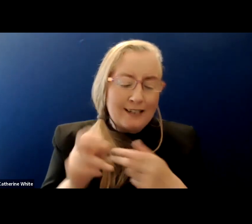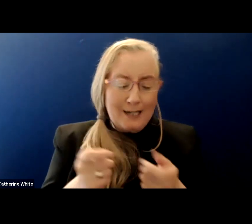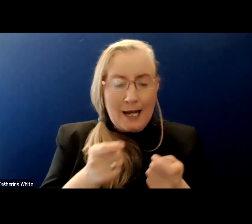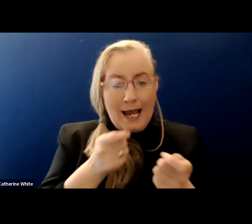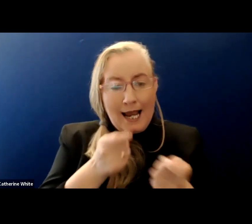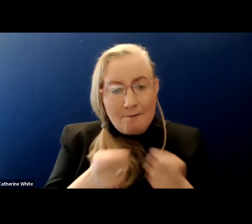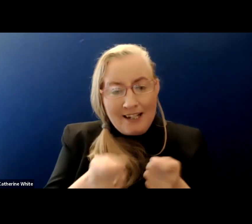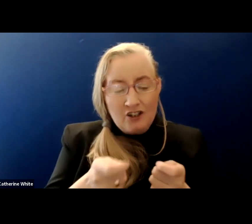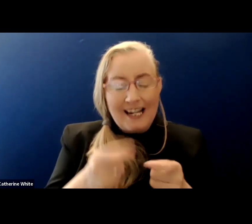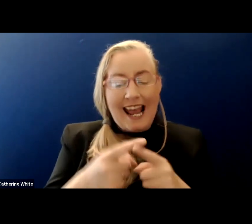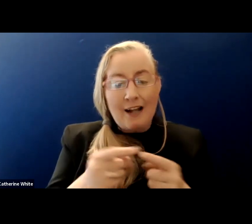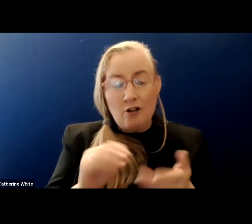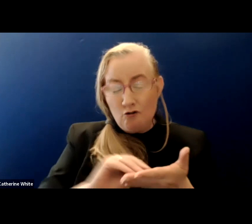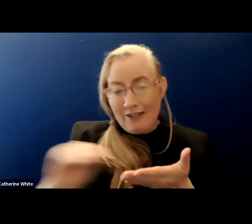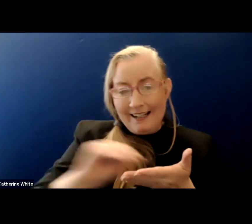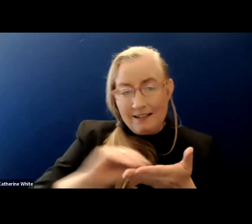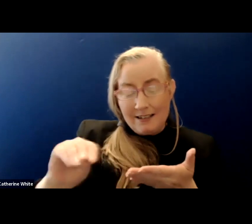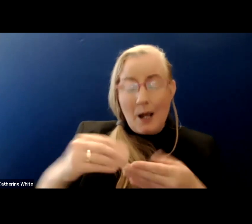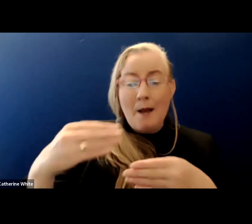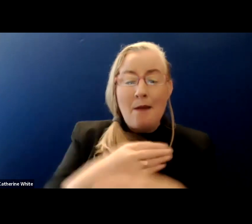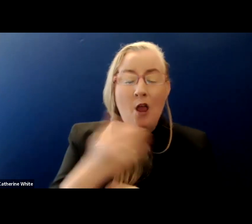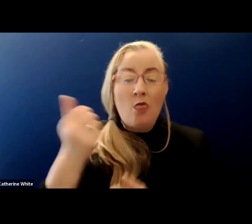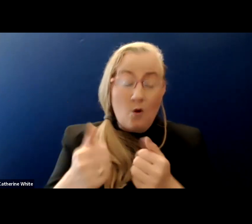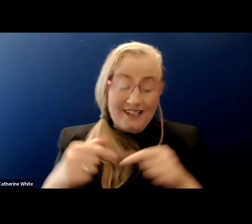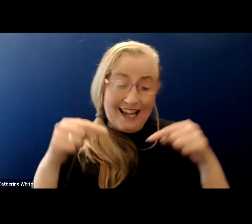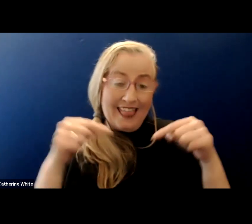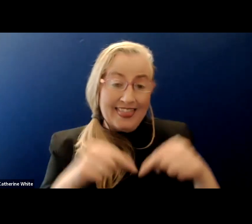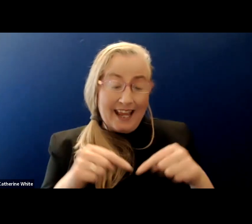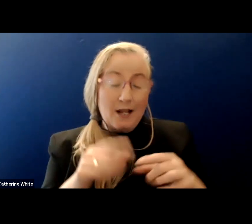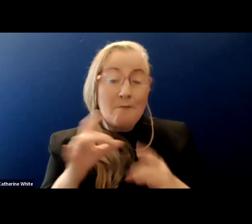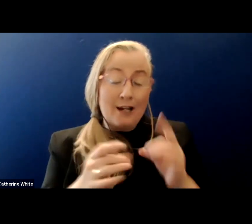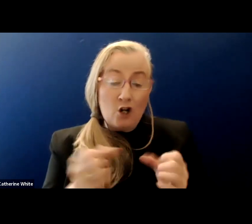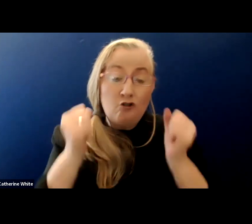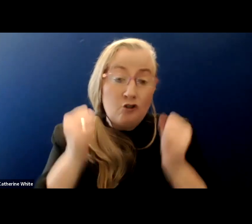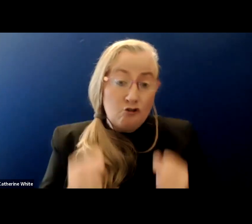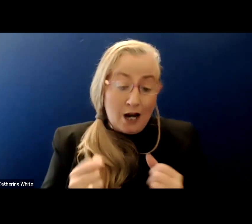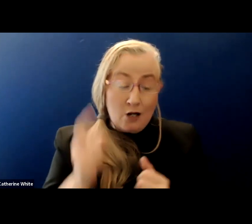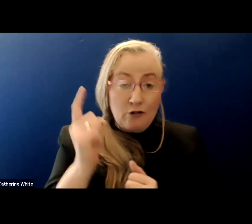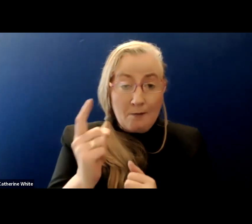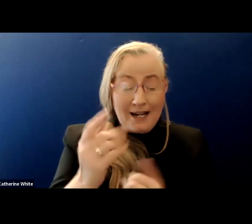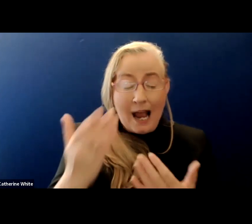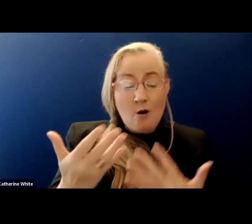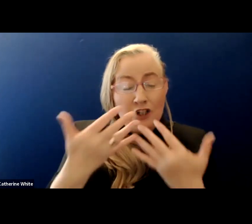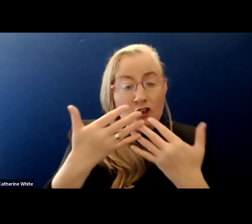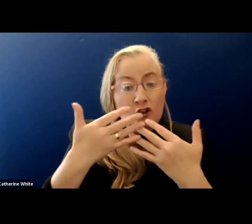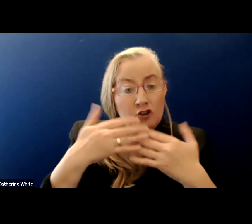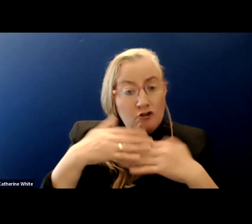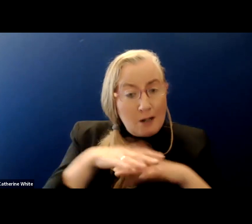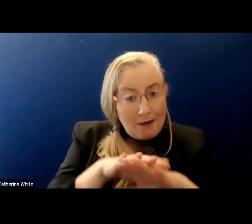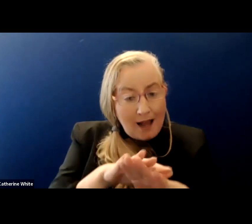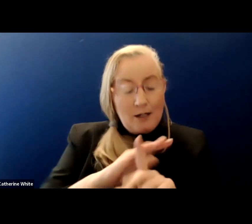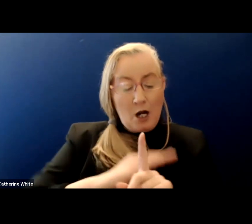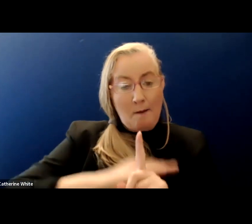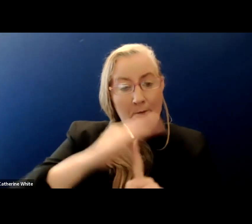those funds, and release of the funds as ordered by the court. So they have made some kind of strong recommendations as to how to streamline and improve